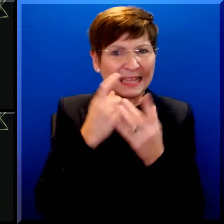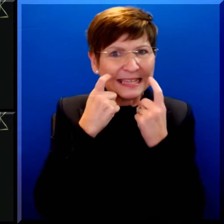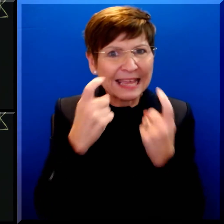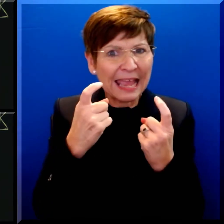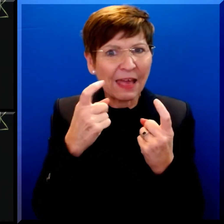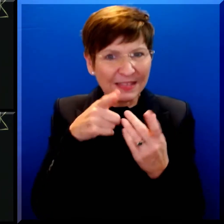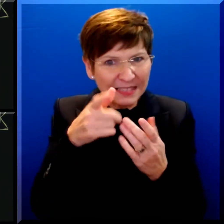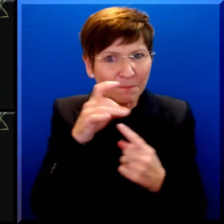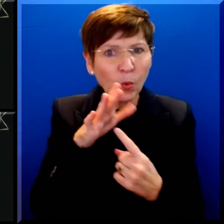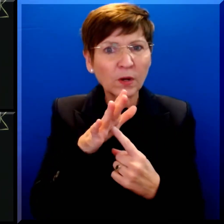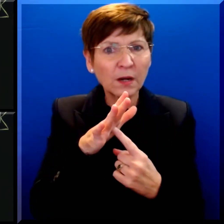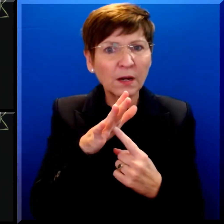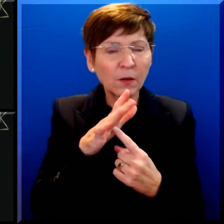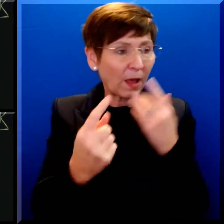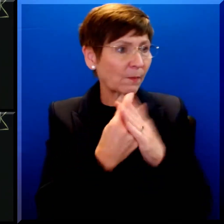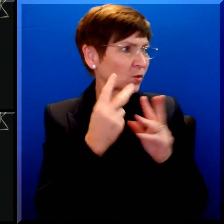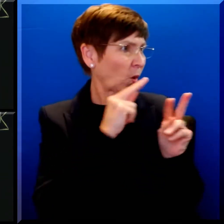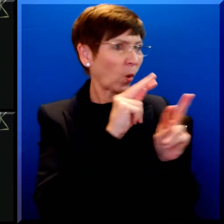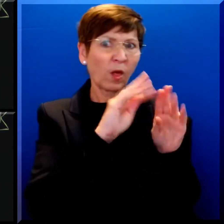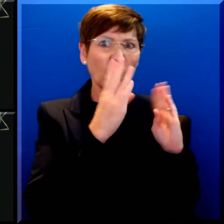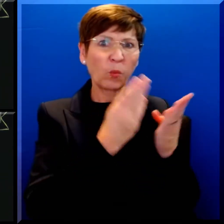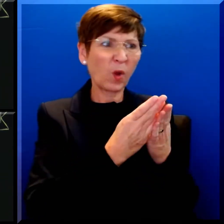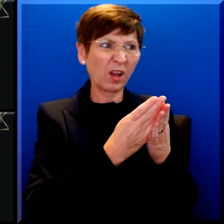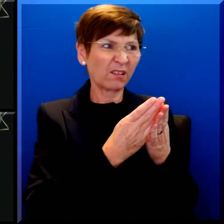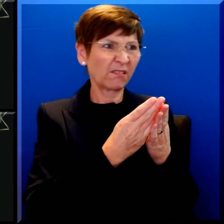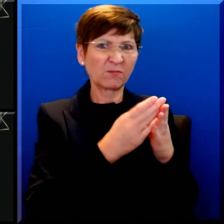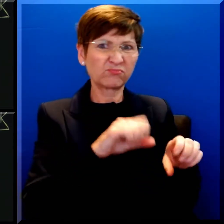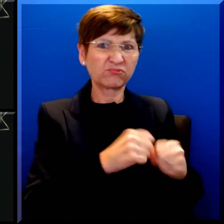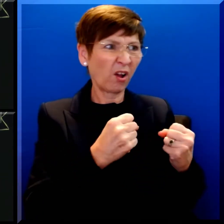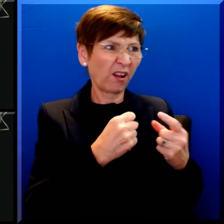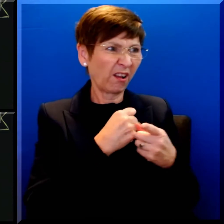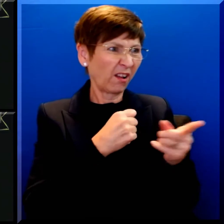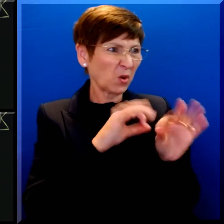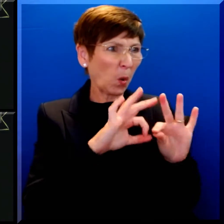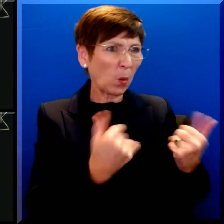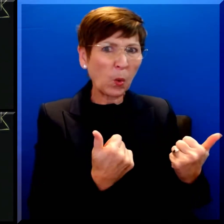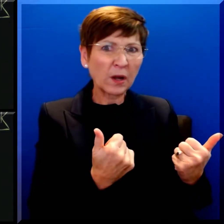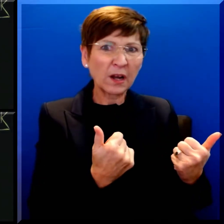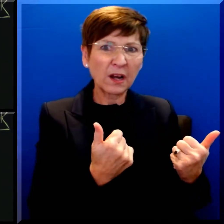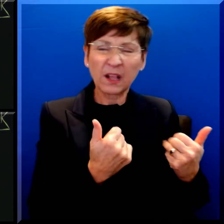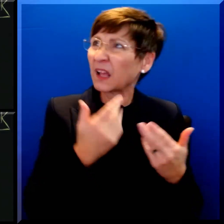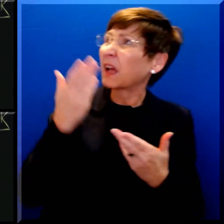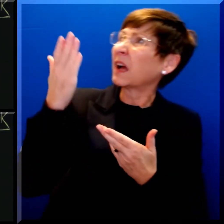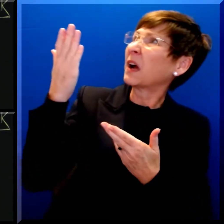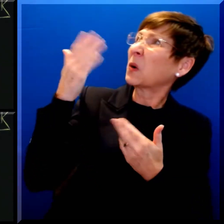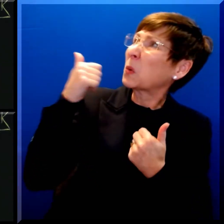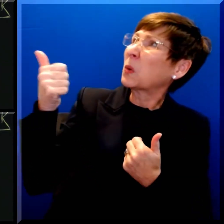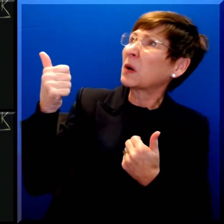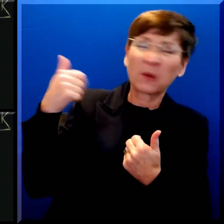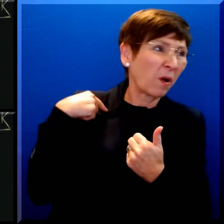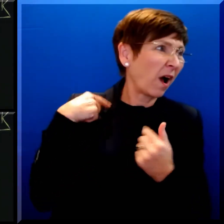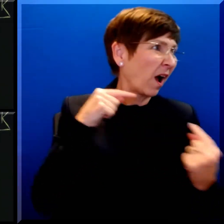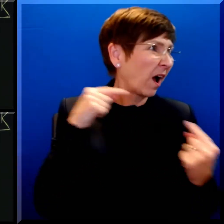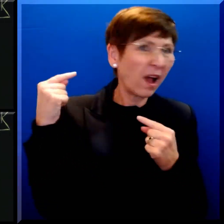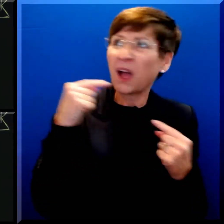the brokenness of the world doesn't line up with the character of the loving God you know? You Habakkuk, you wrestle. Now,